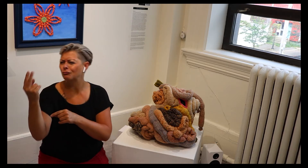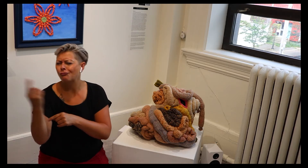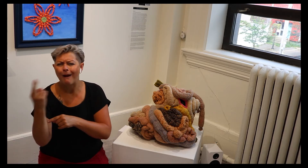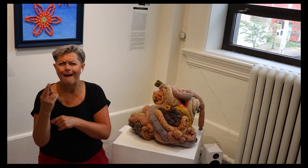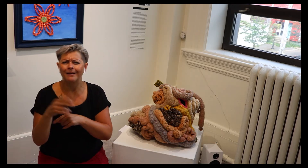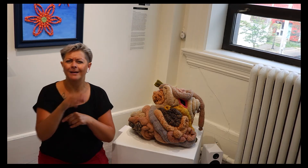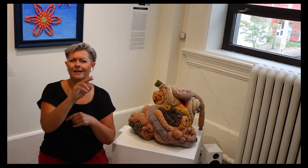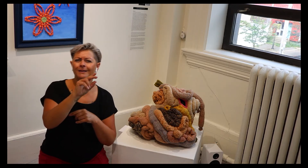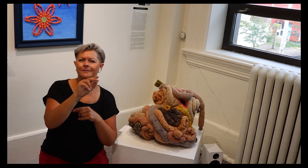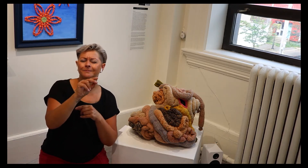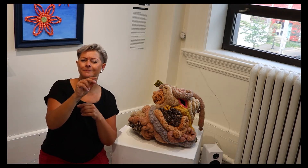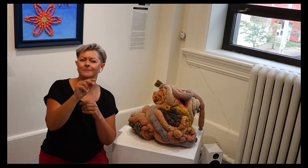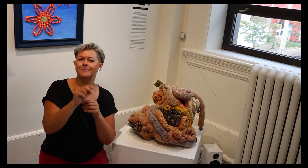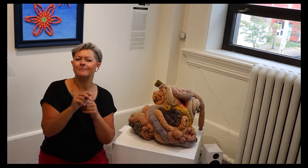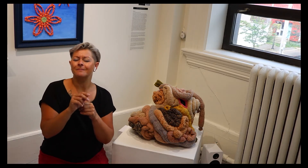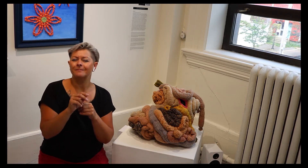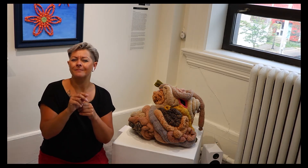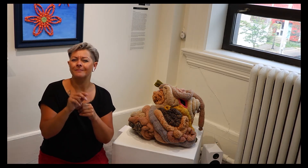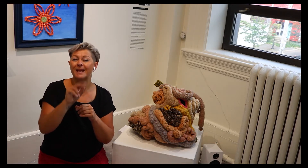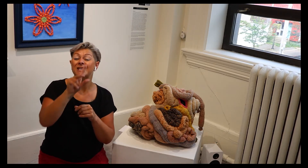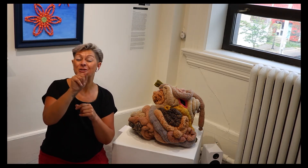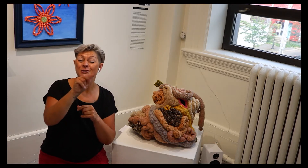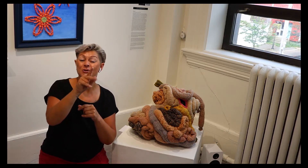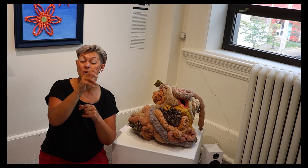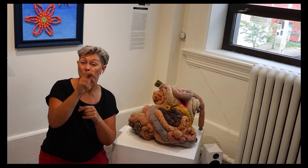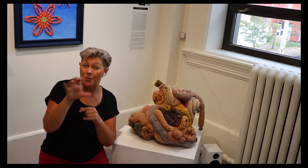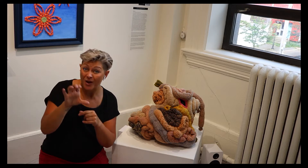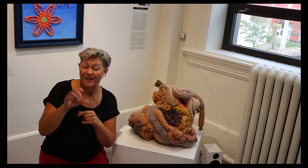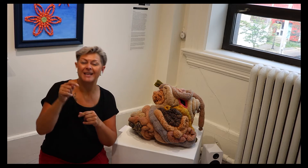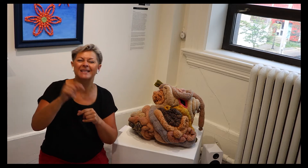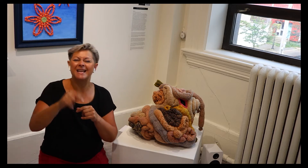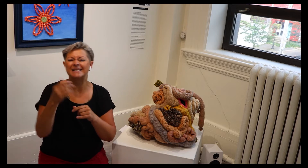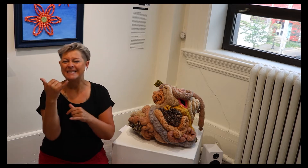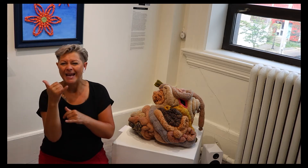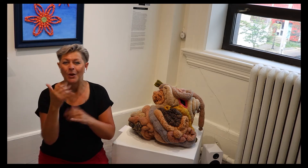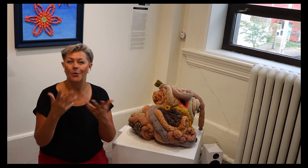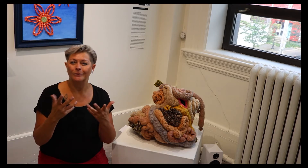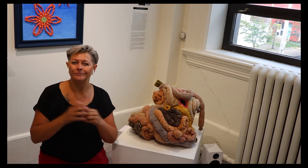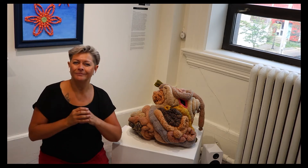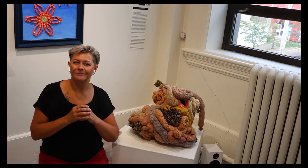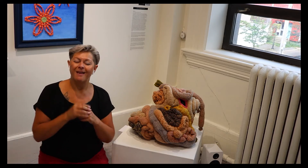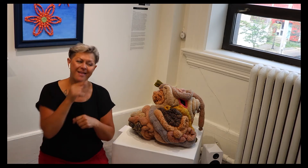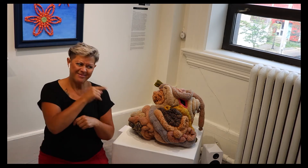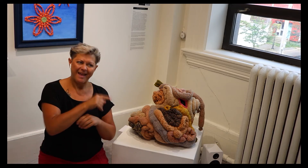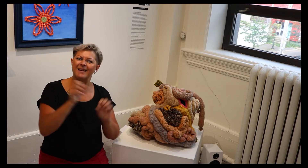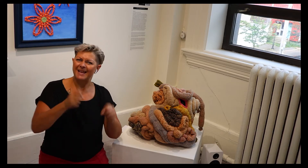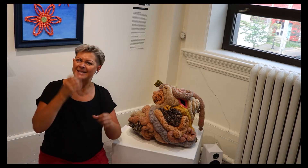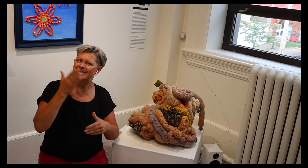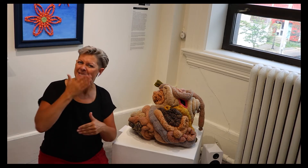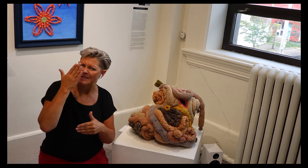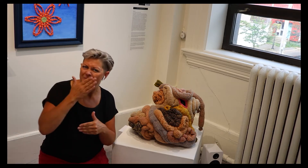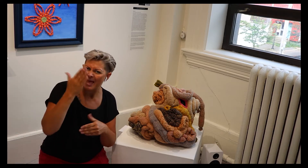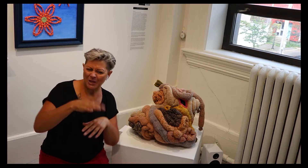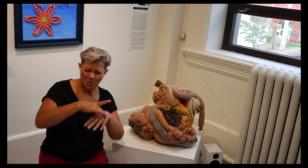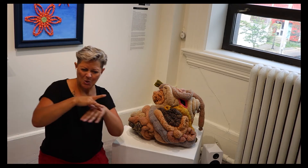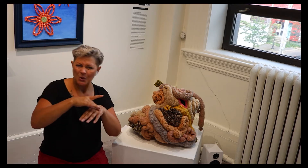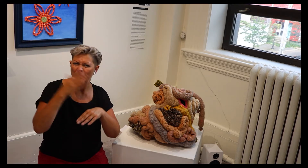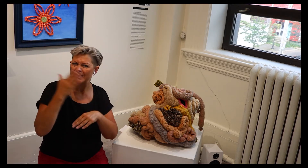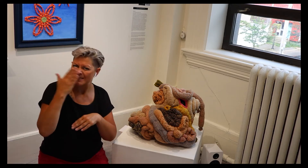vibrant yellow. The shades and colors have a warm and earthy smell, slightly sweet. You might be able to smell